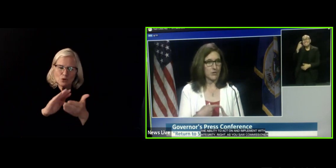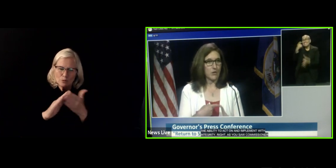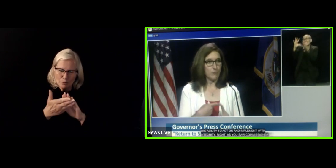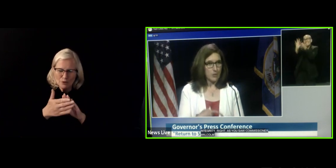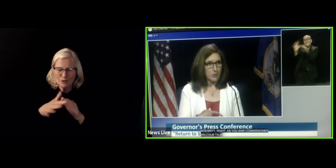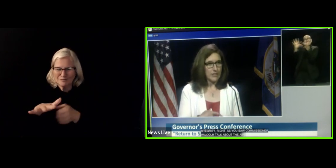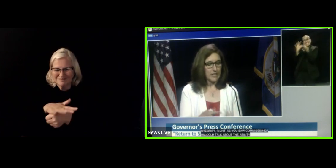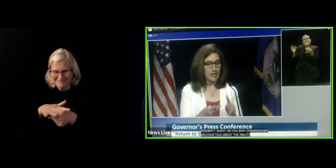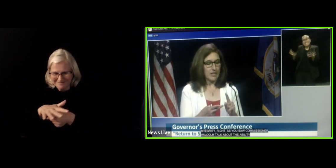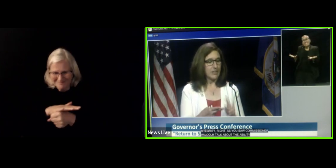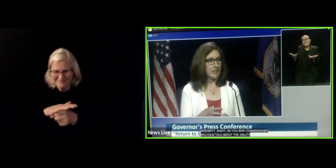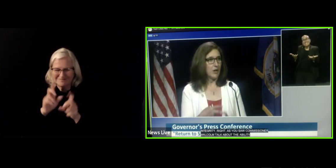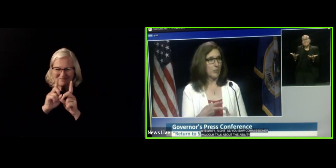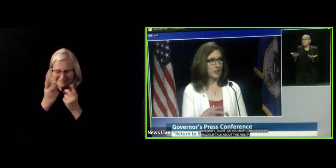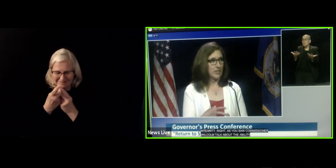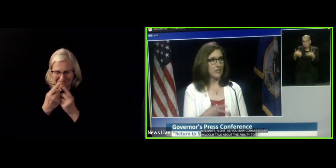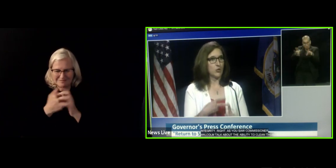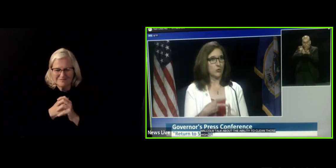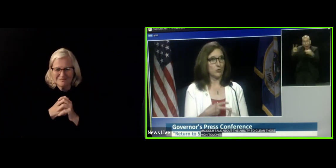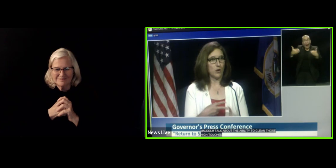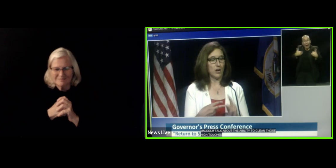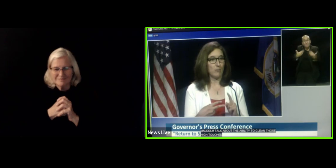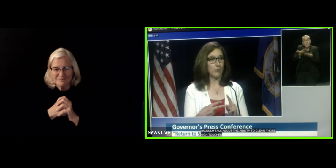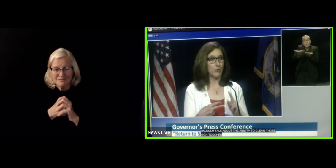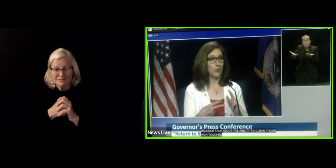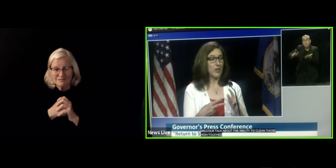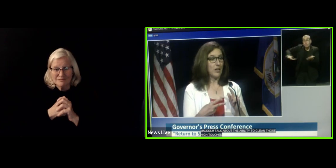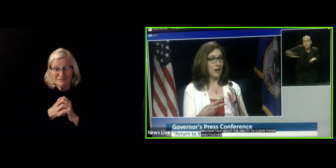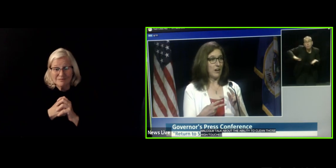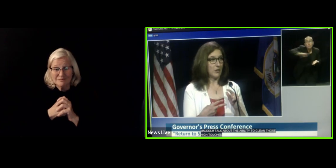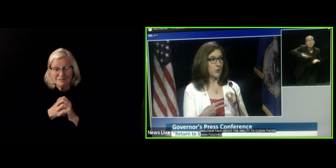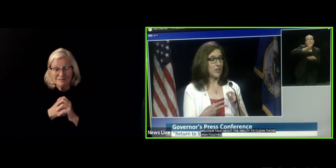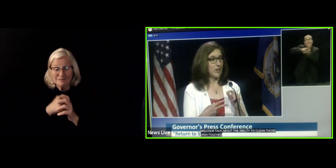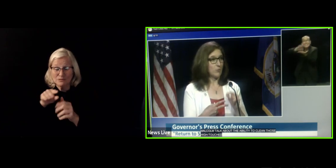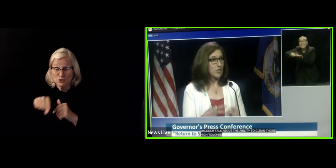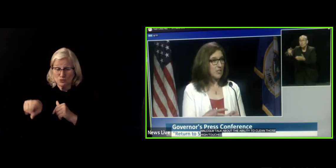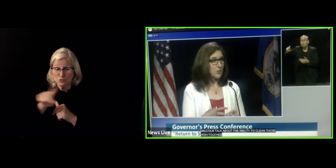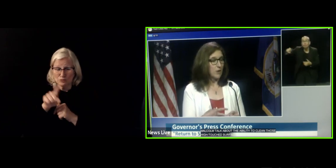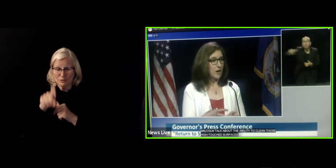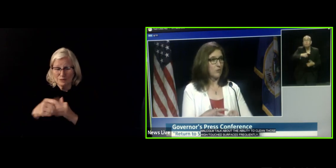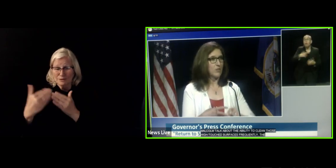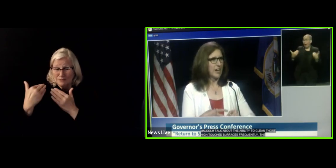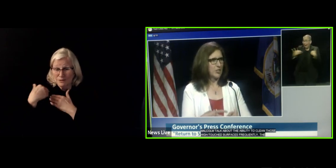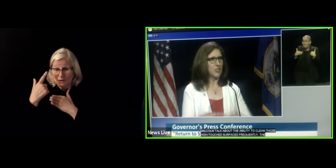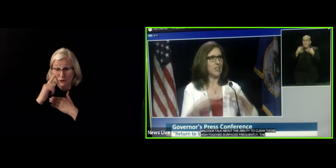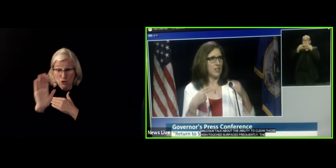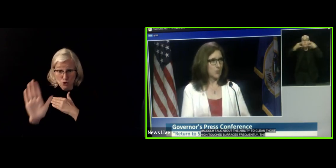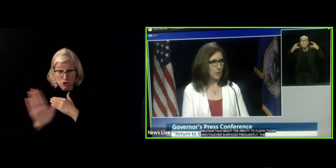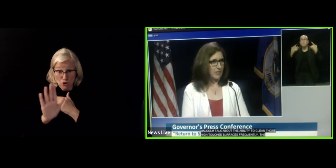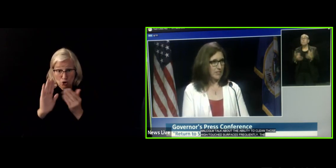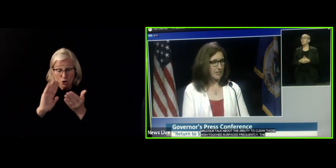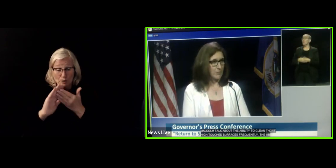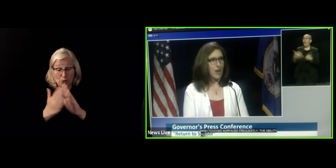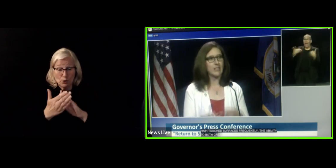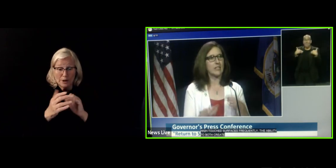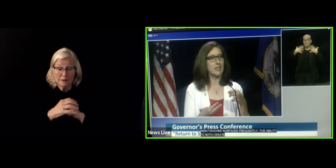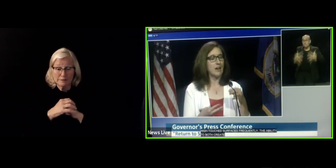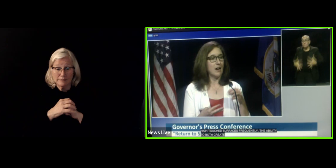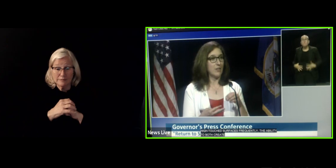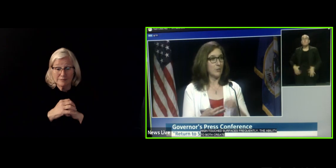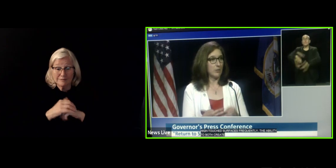surfaces frequently, the ability to both create routines around hygiene as well as daily